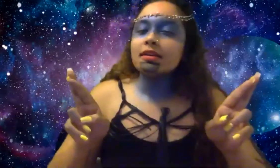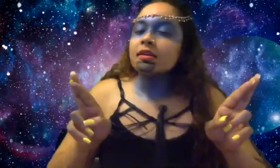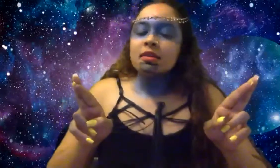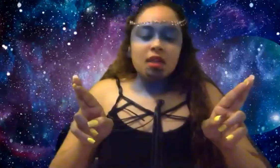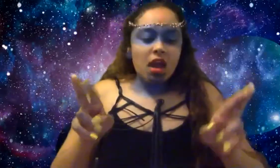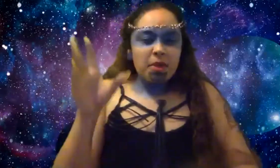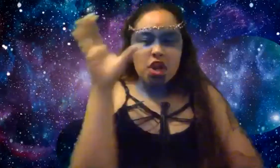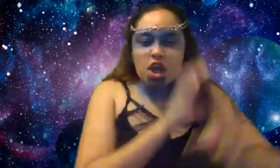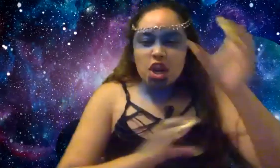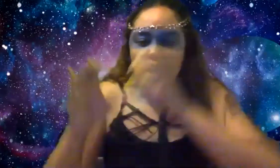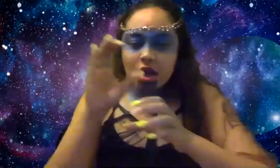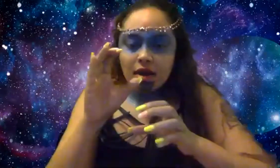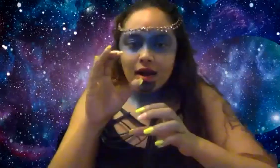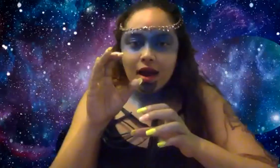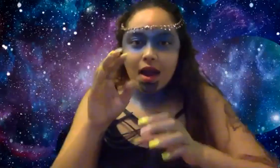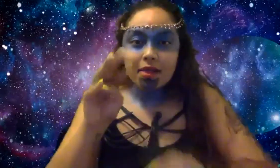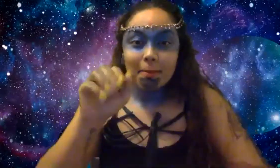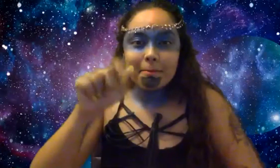I was going to ride away.